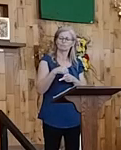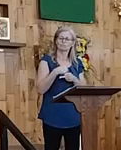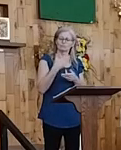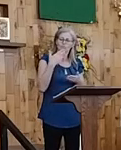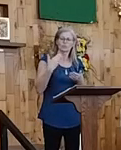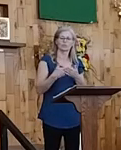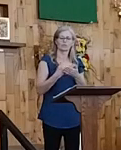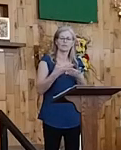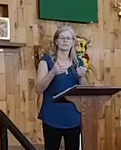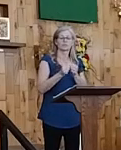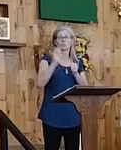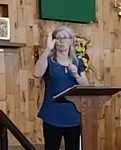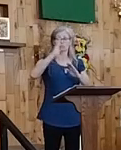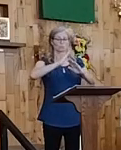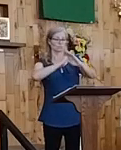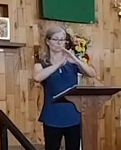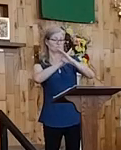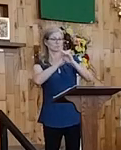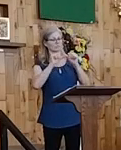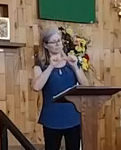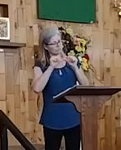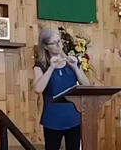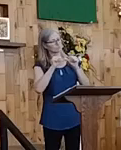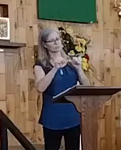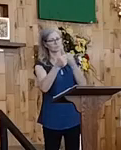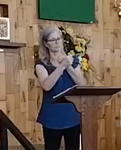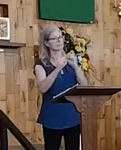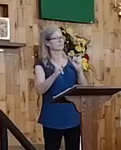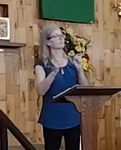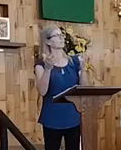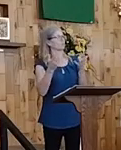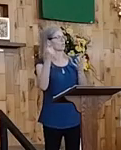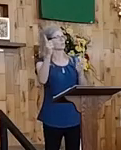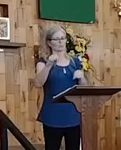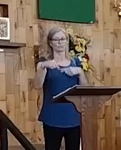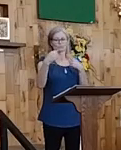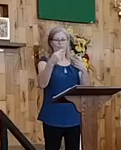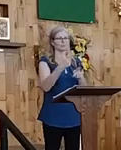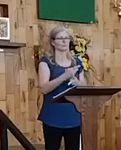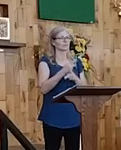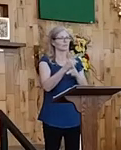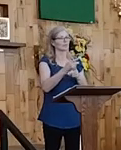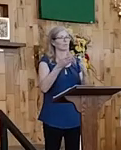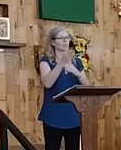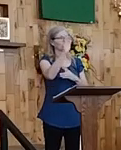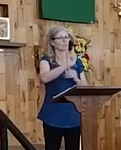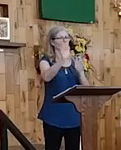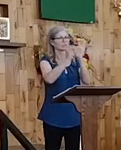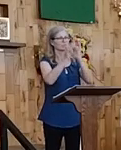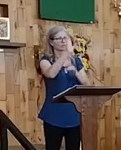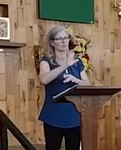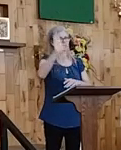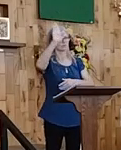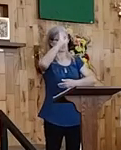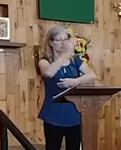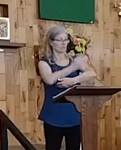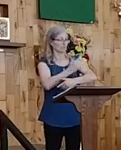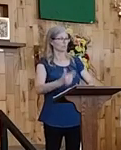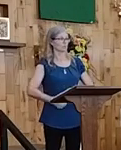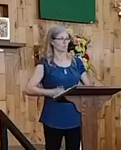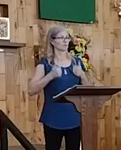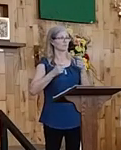your watchful care keep safe what you have nurtured. Through our Lord Jesus Christ, your Son, who